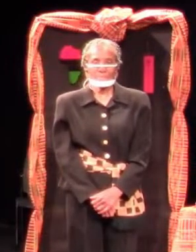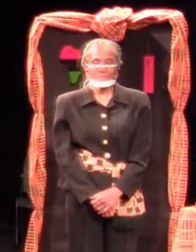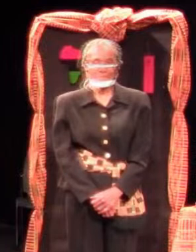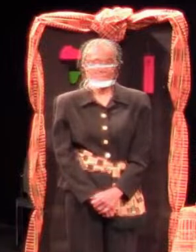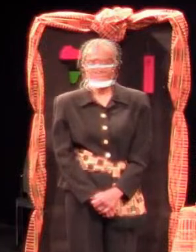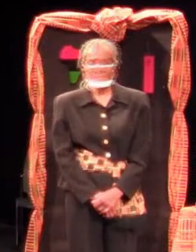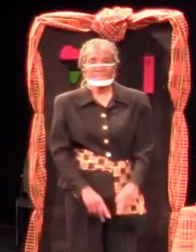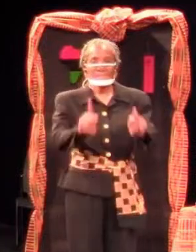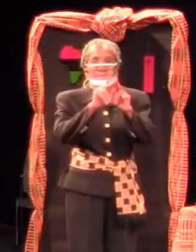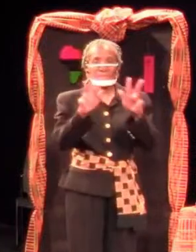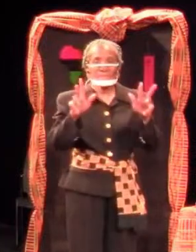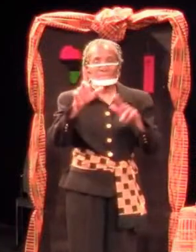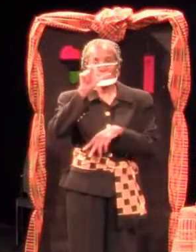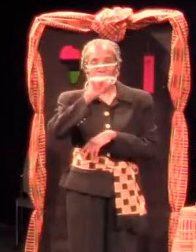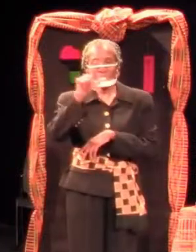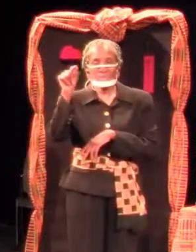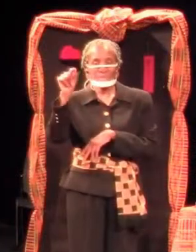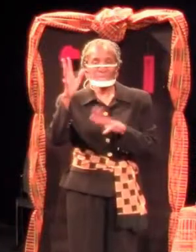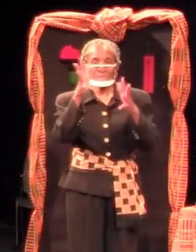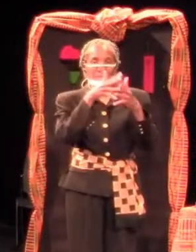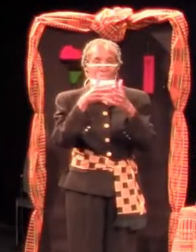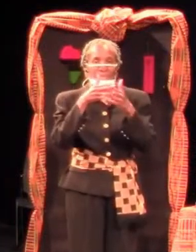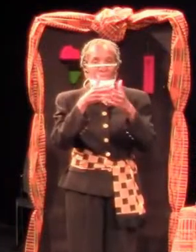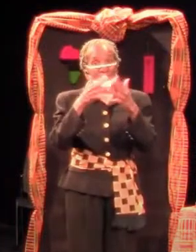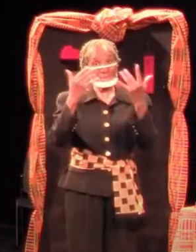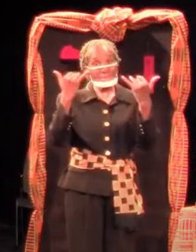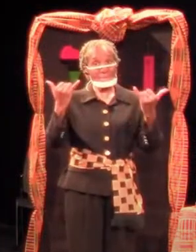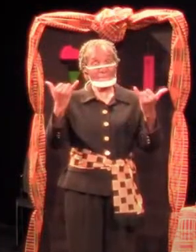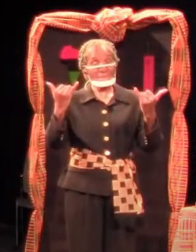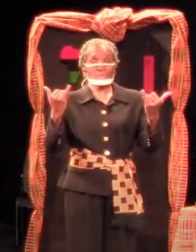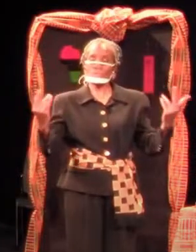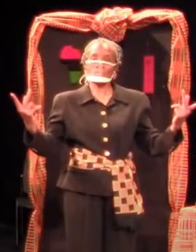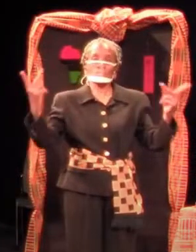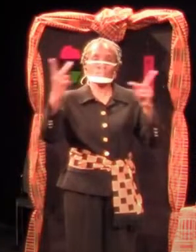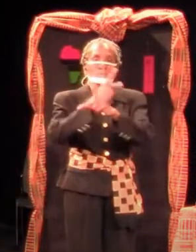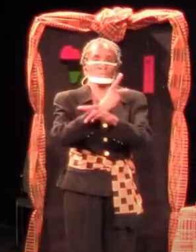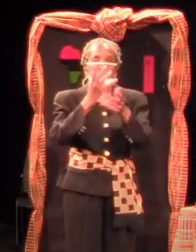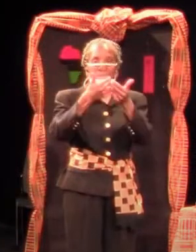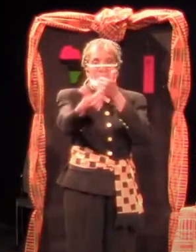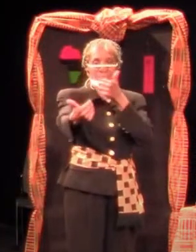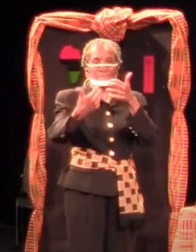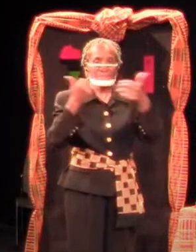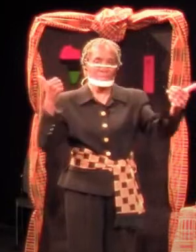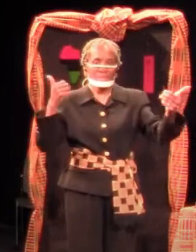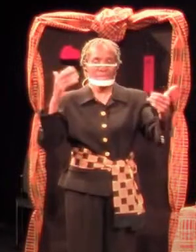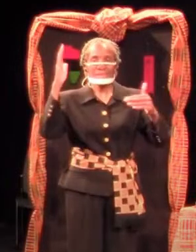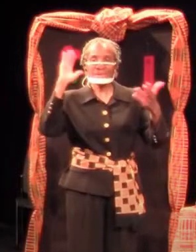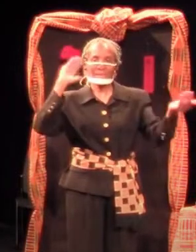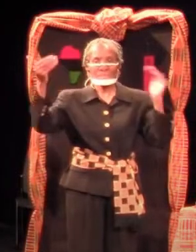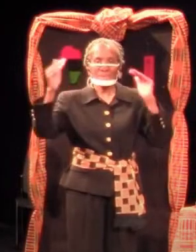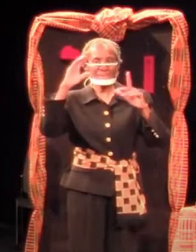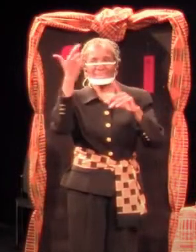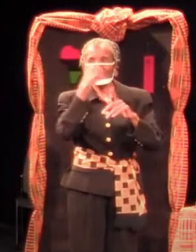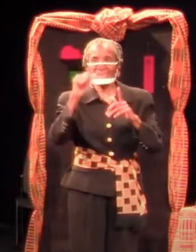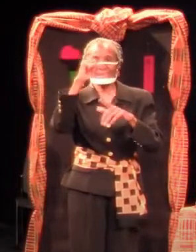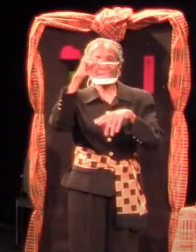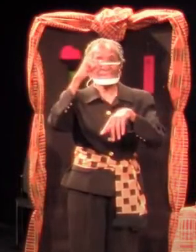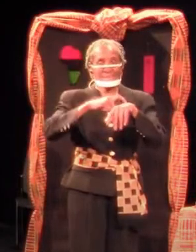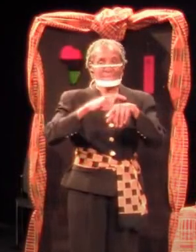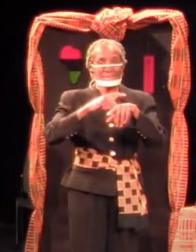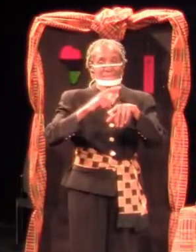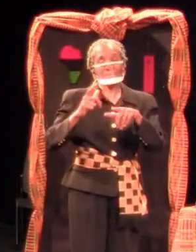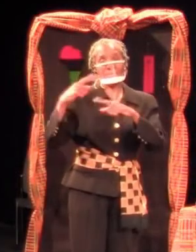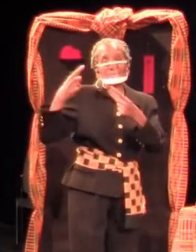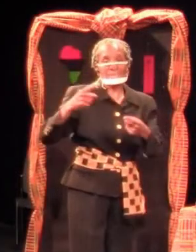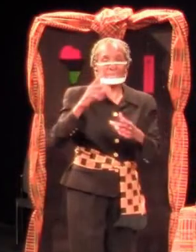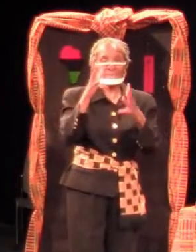Kwanzaa in 2020. America in 2020 is more divided than any period since the American Civil